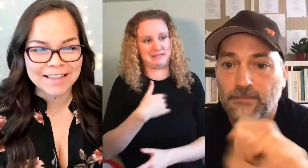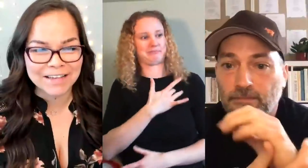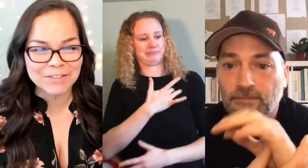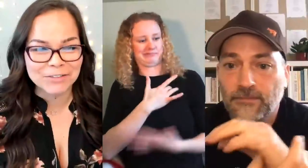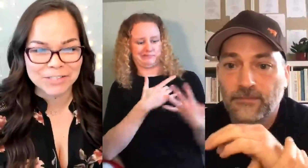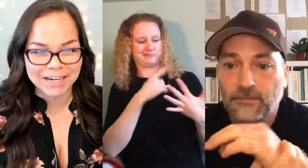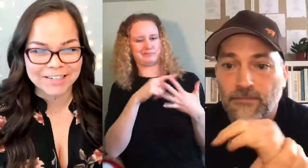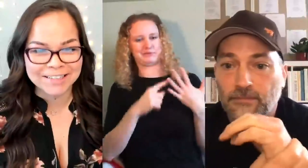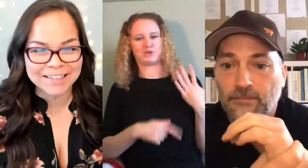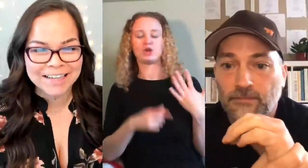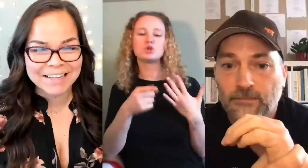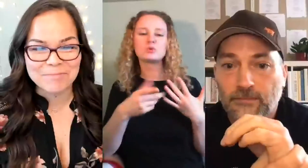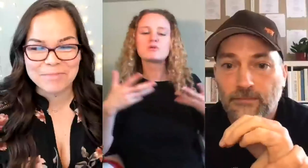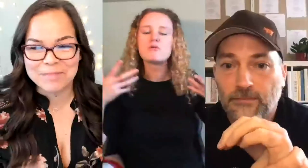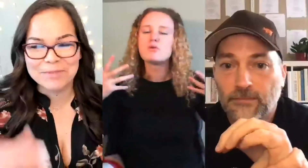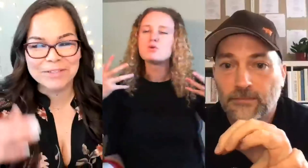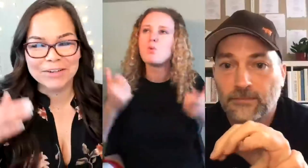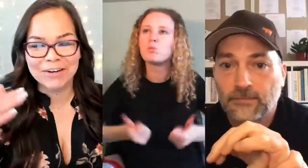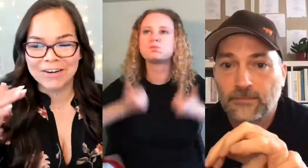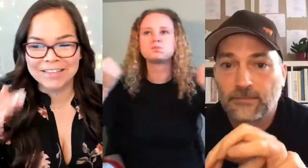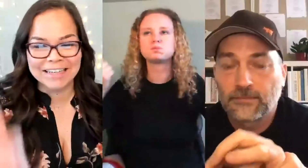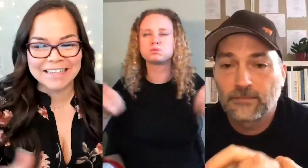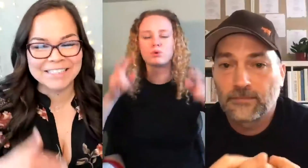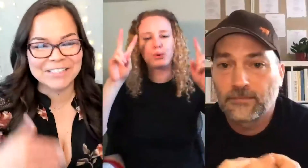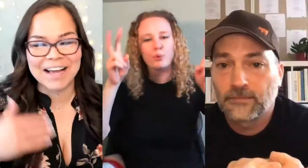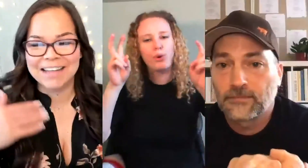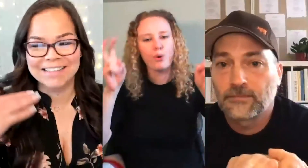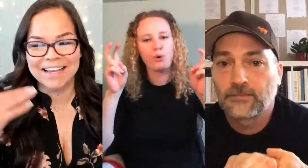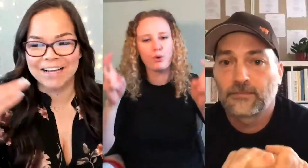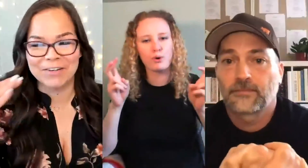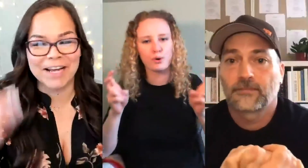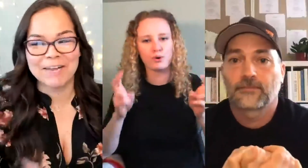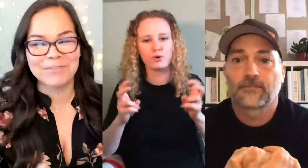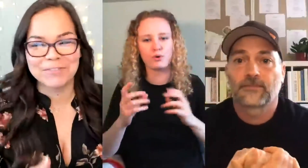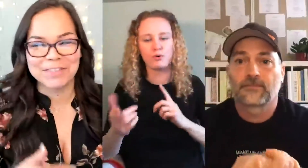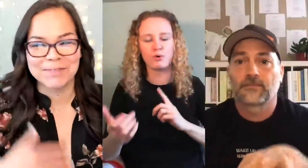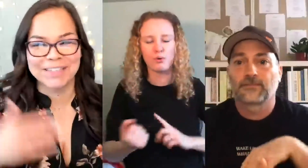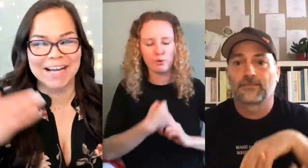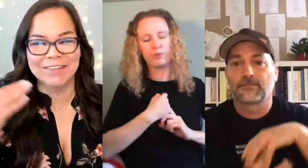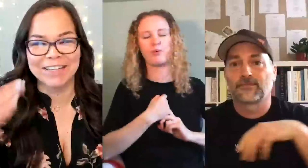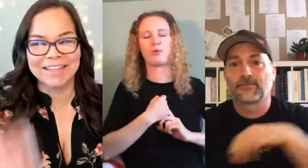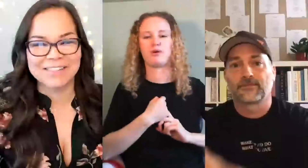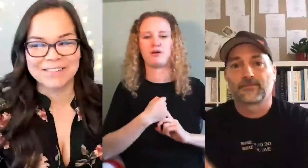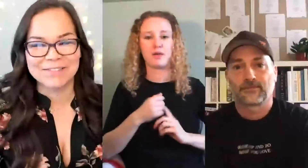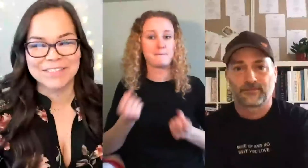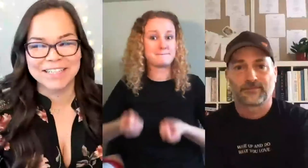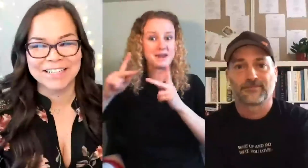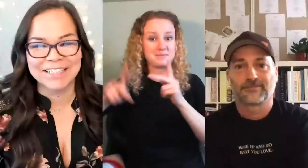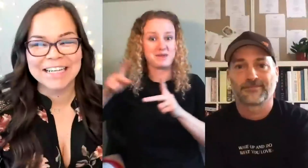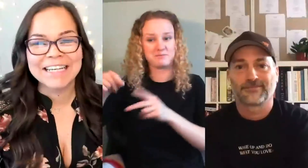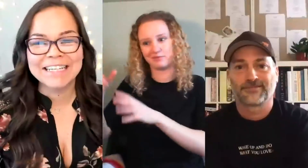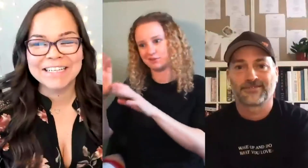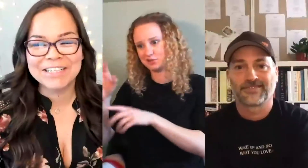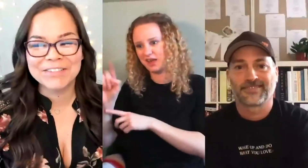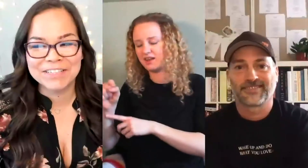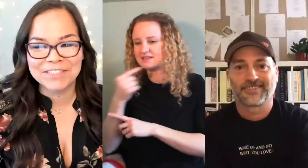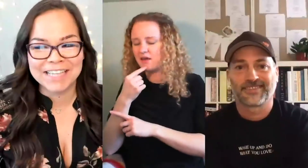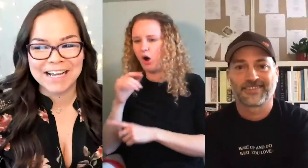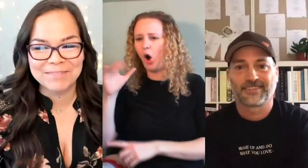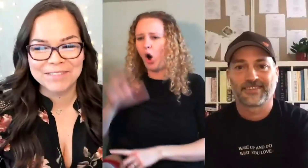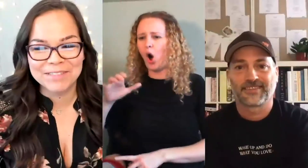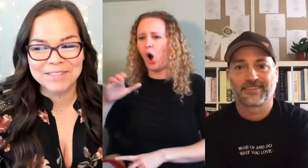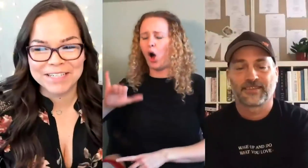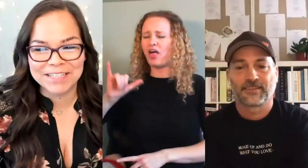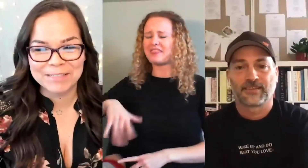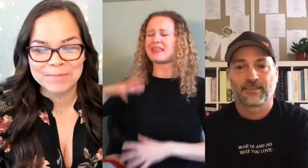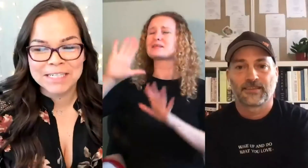quotes that you shared that people are like in the chat saying, okay, I wrote this one down. Like, that's really good. Eat like you give a